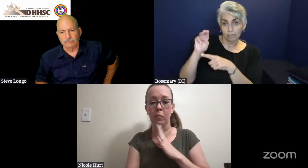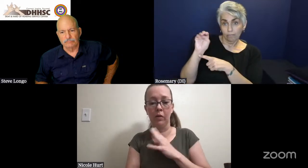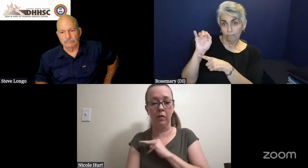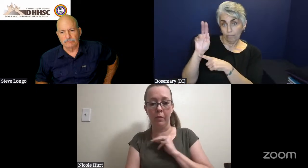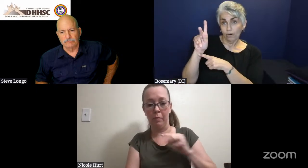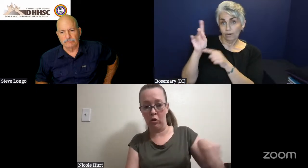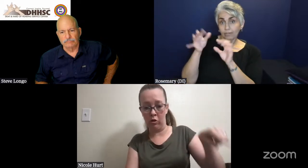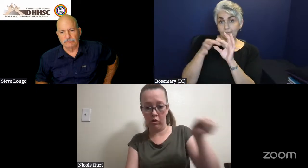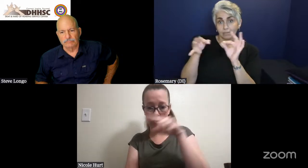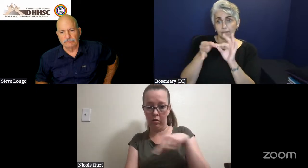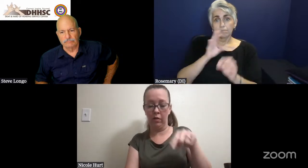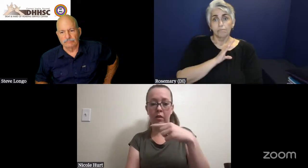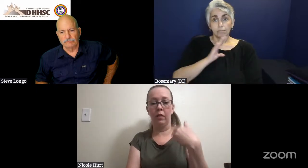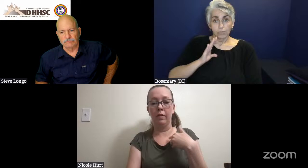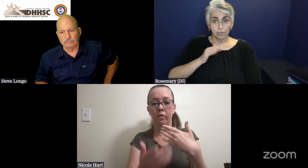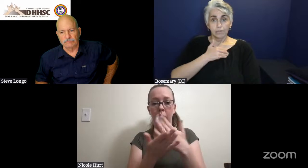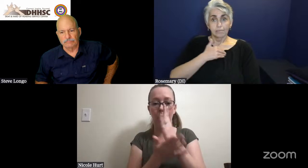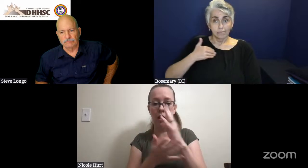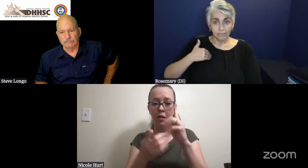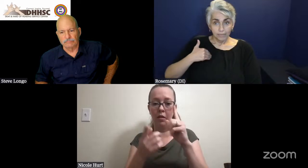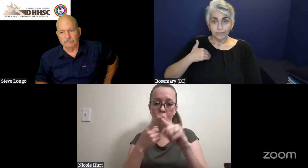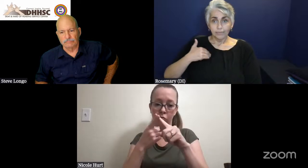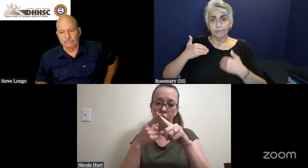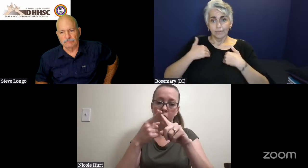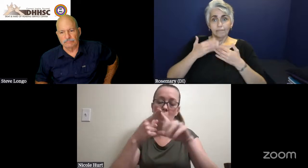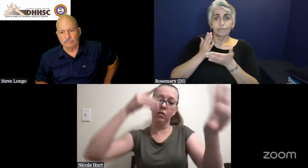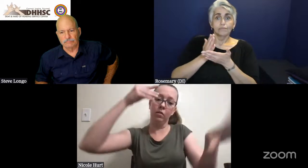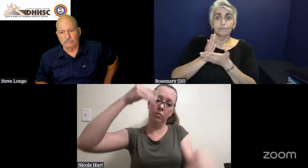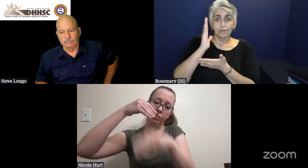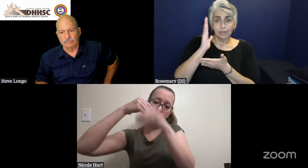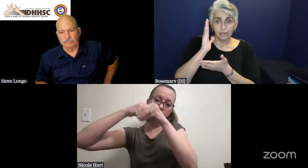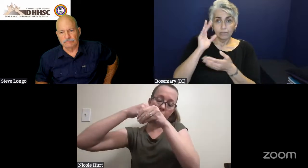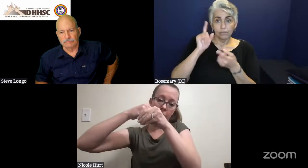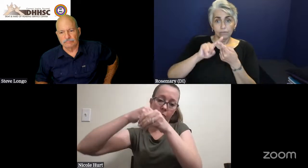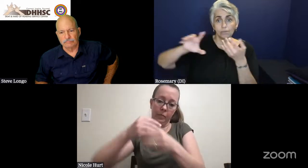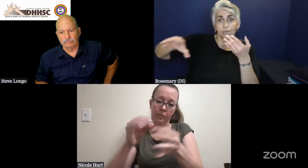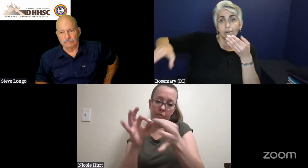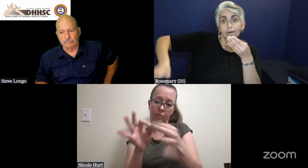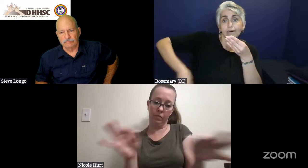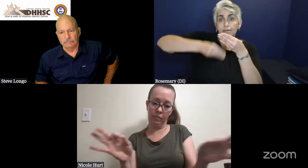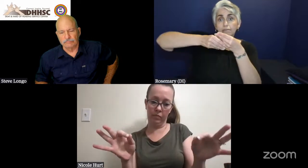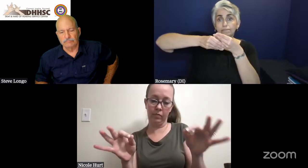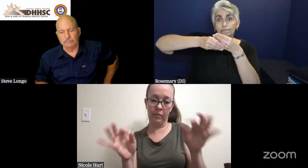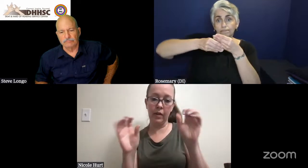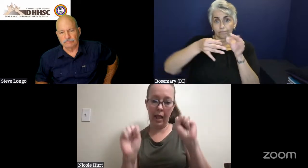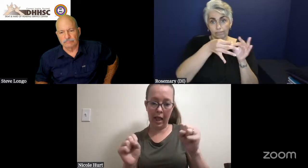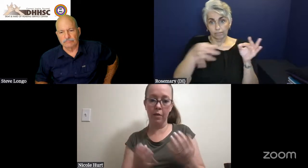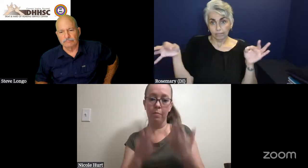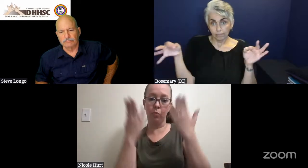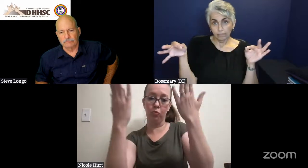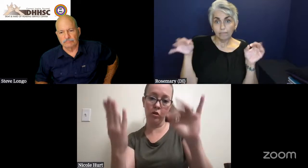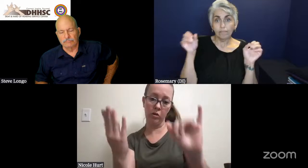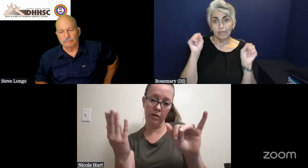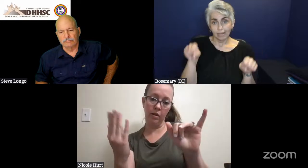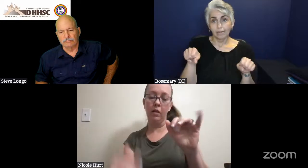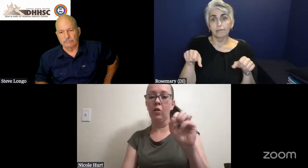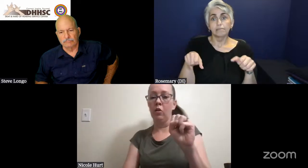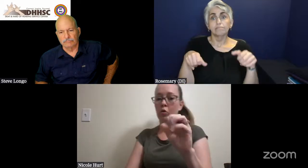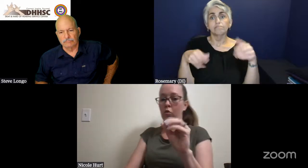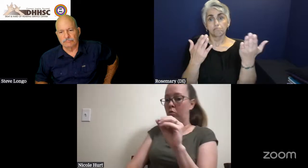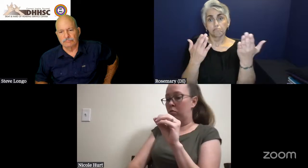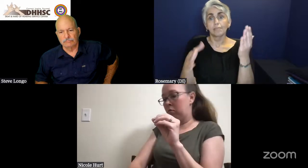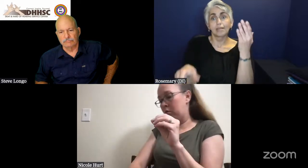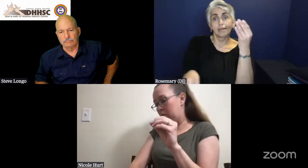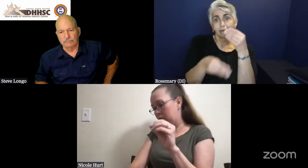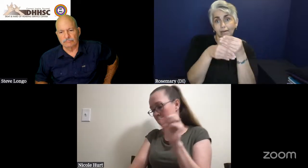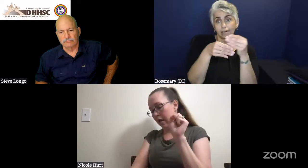I remember last year during the training when Mark said that board members have the right to add